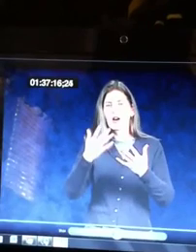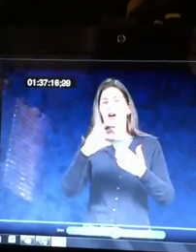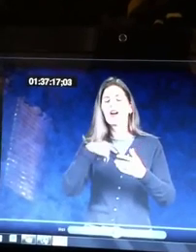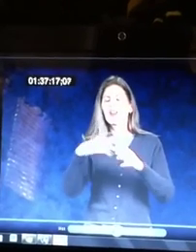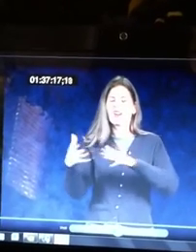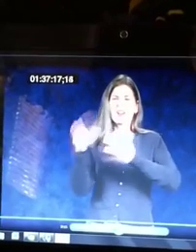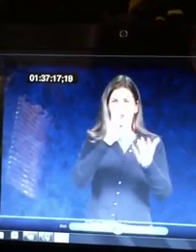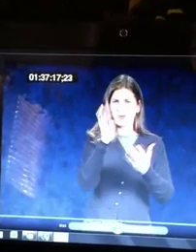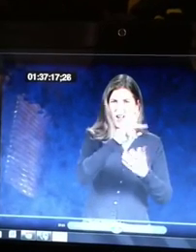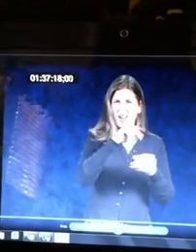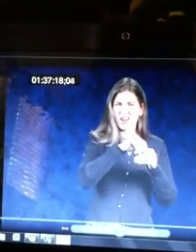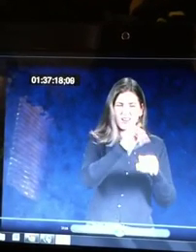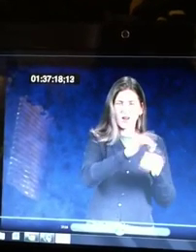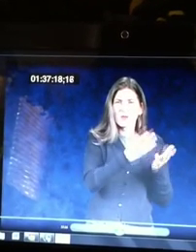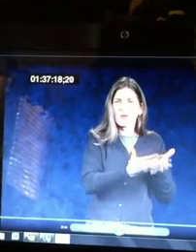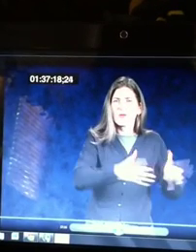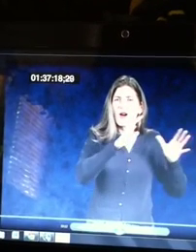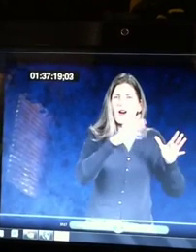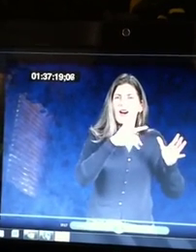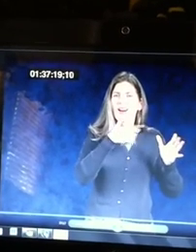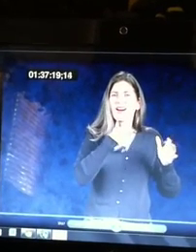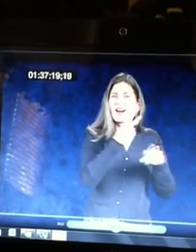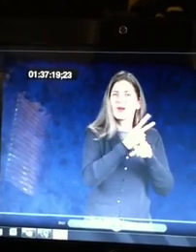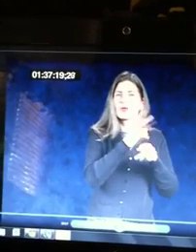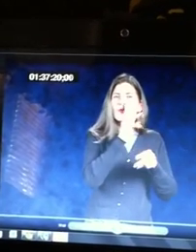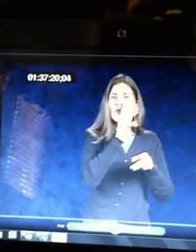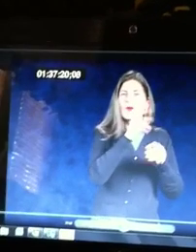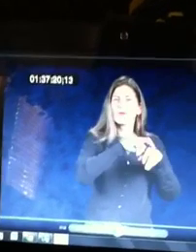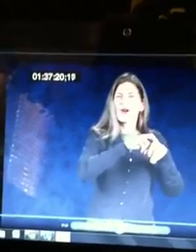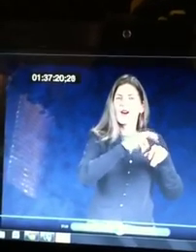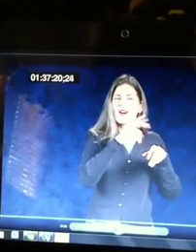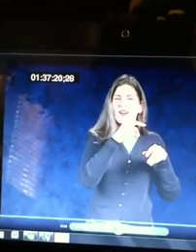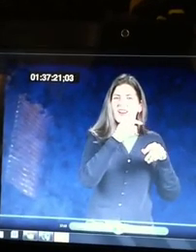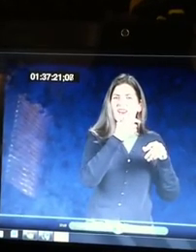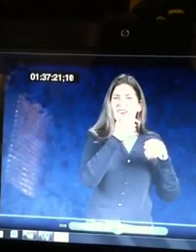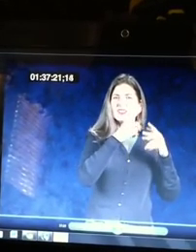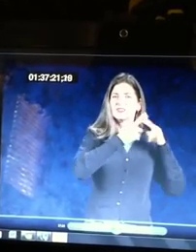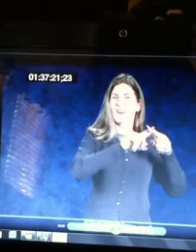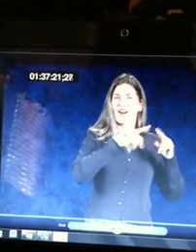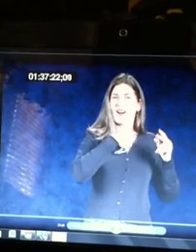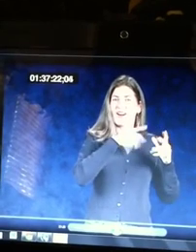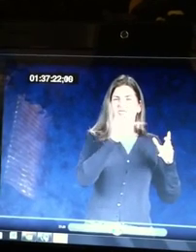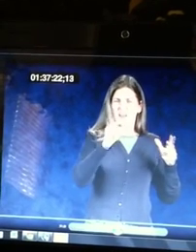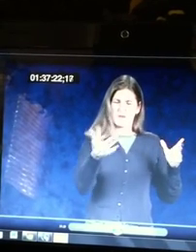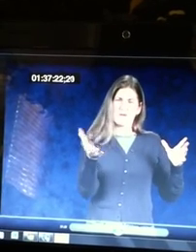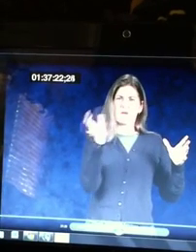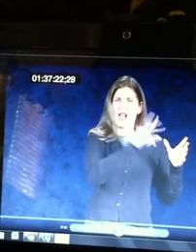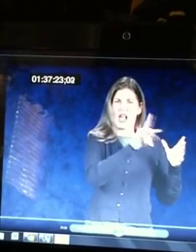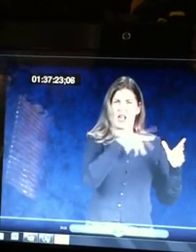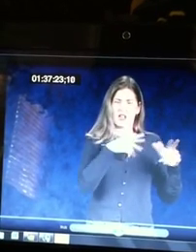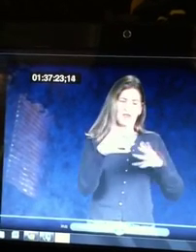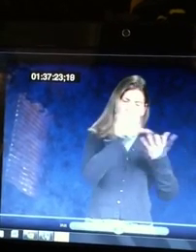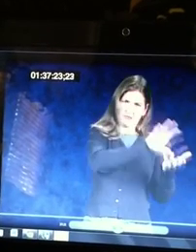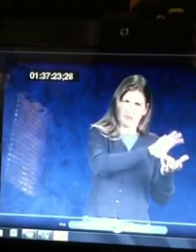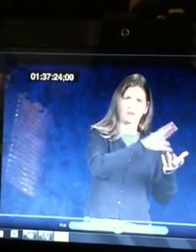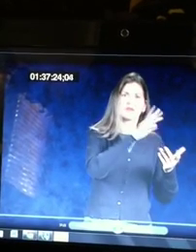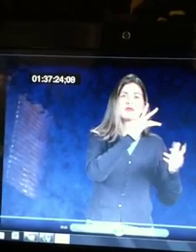after I'm done cooking. So I usually just put it right back in that bowl that I started with,